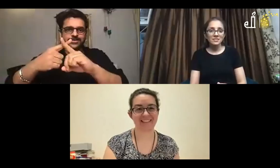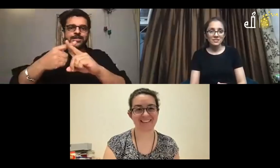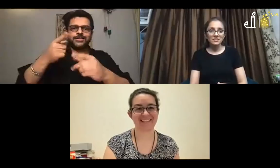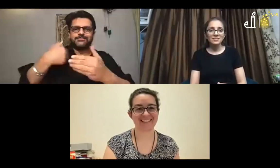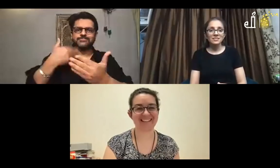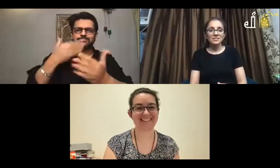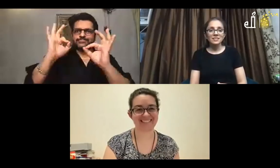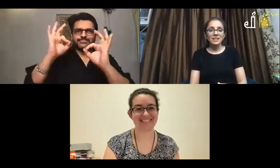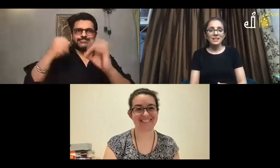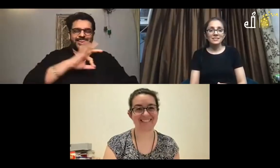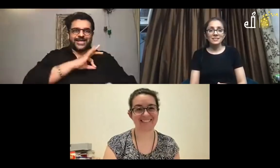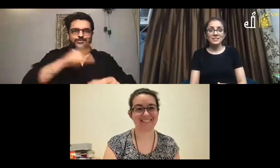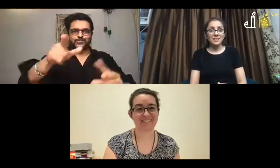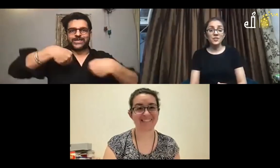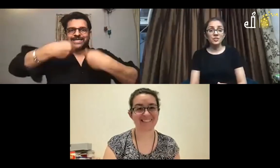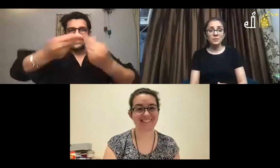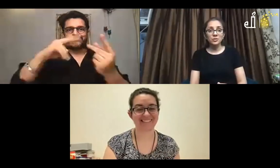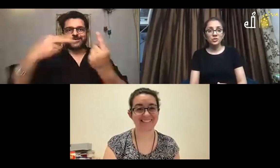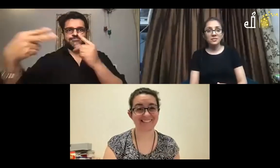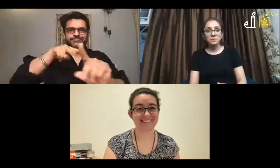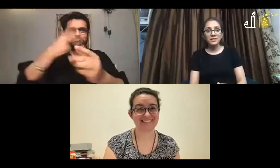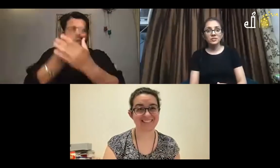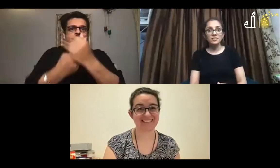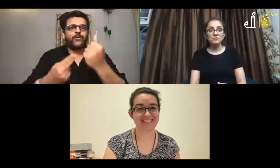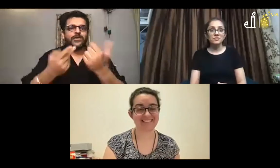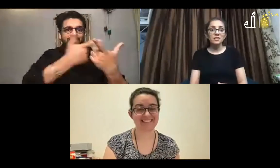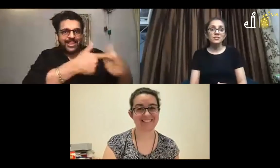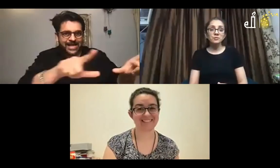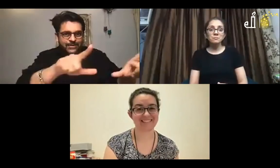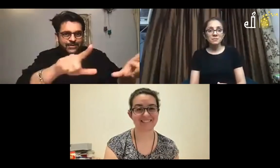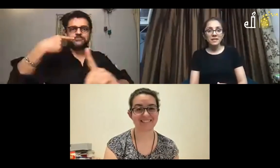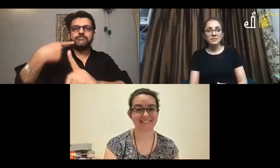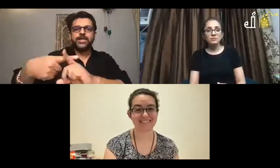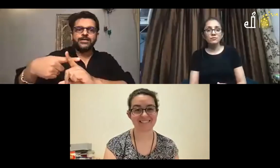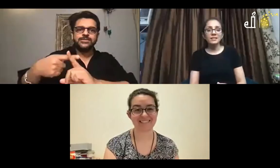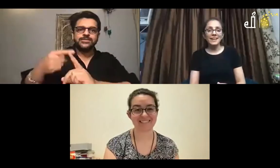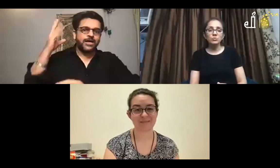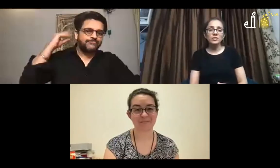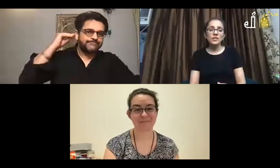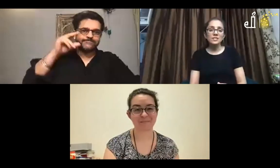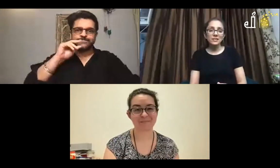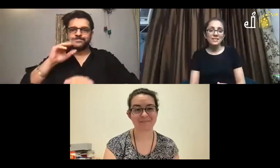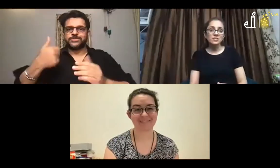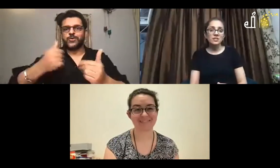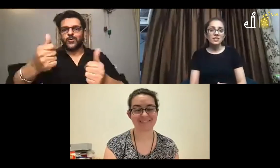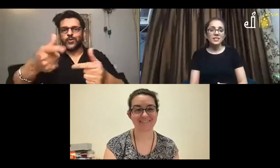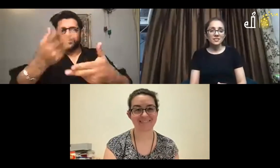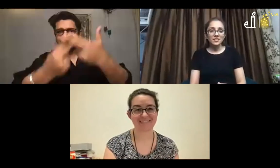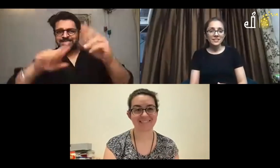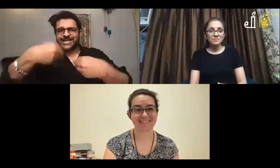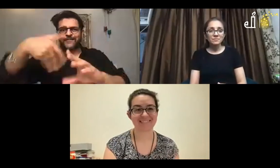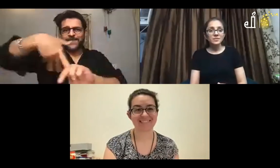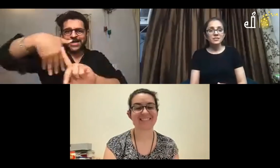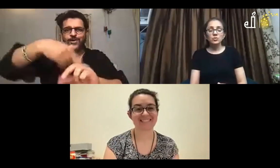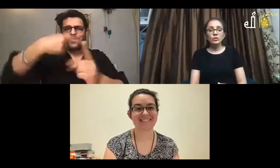Box. And it's I really appreciate the page that gives different perspectives of the language as well as the